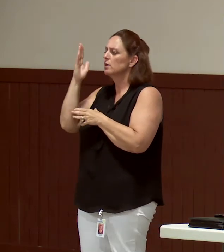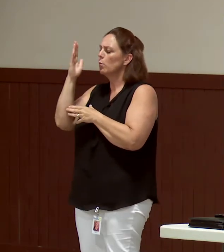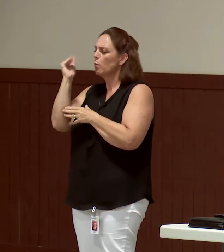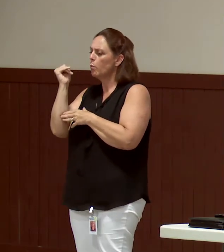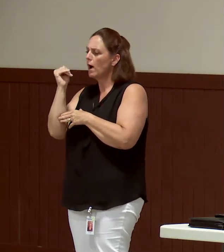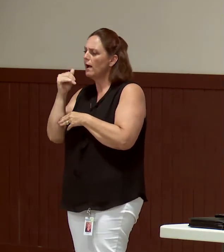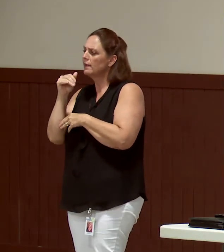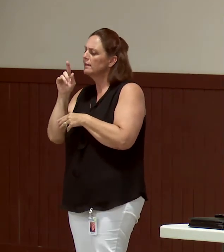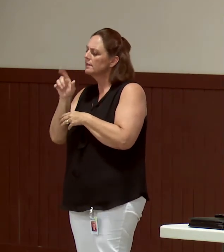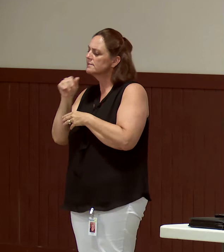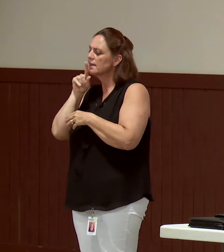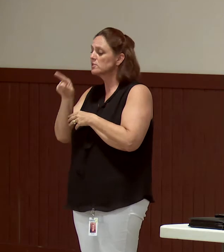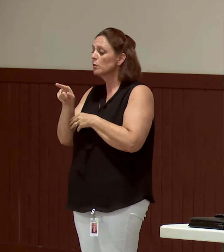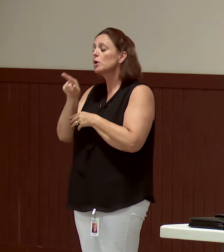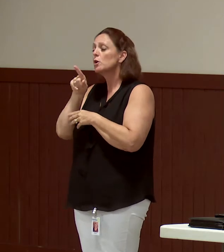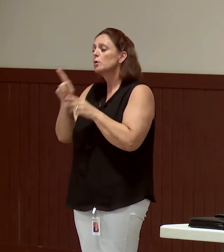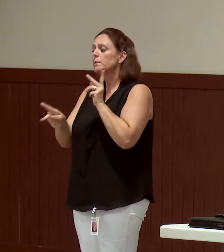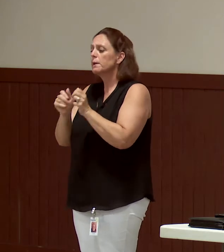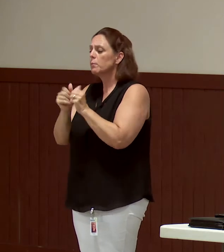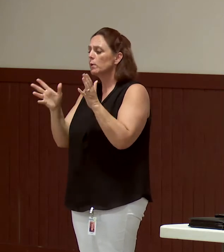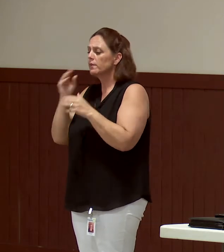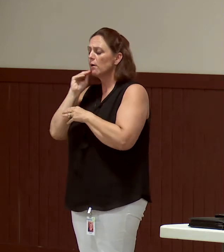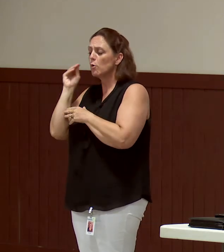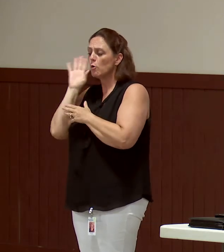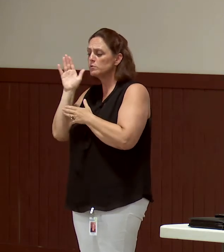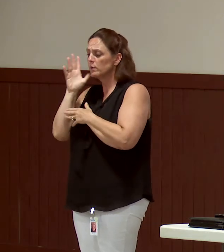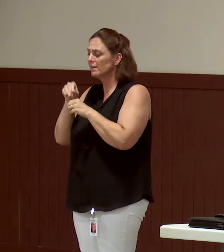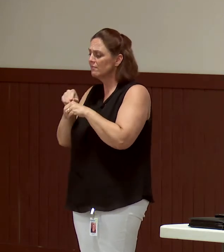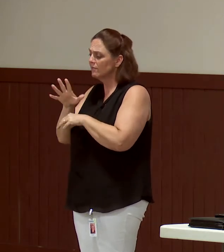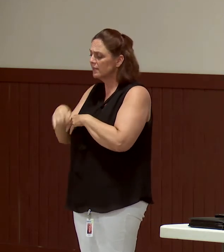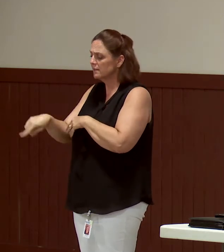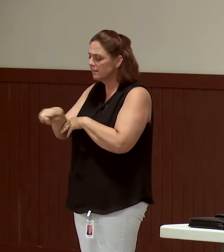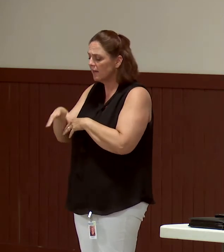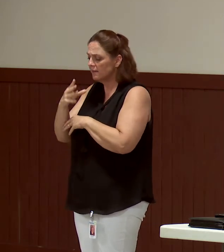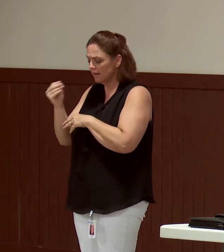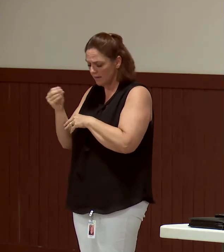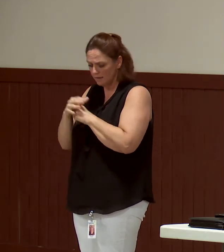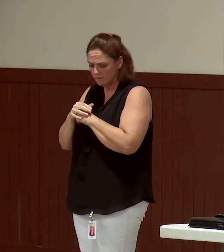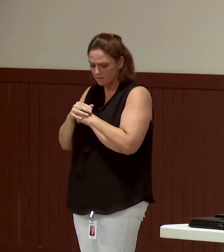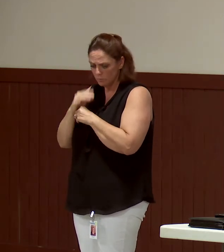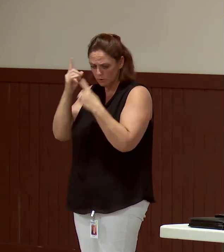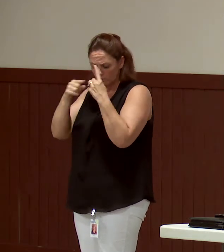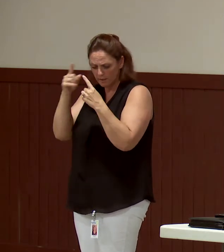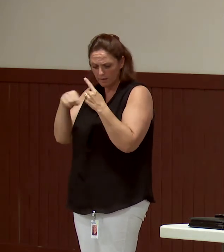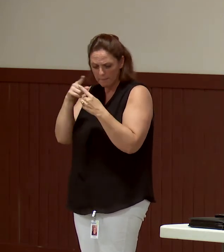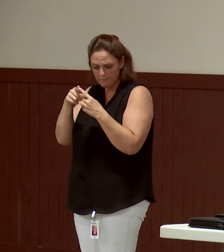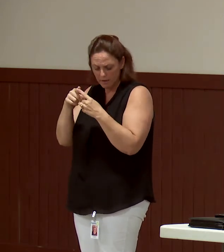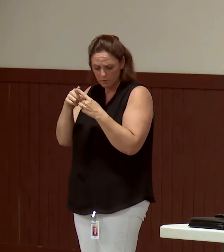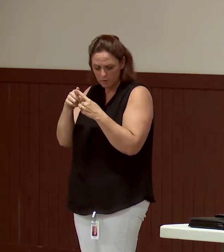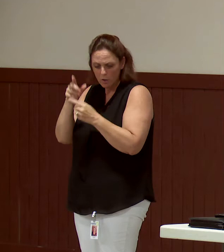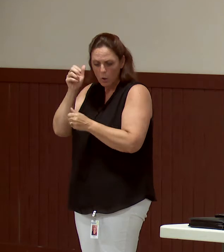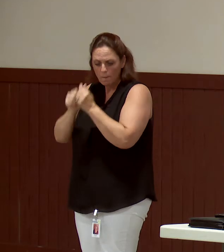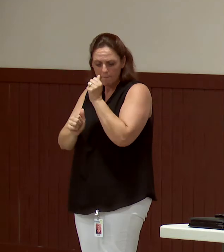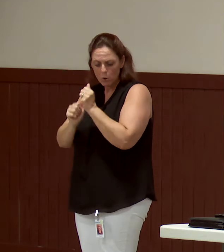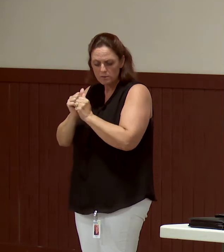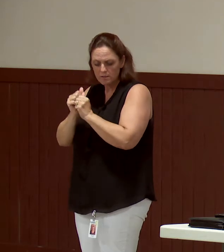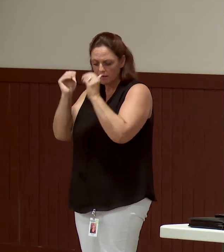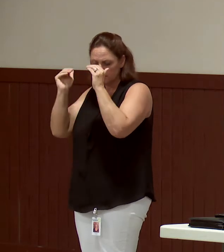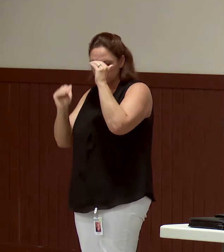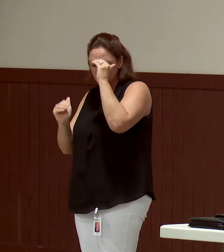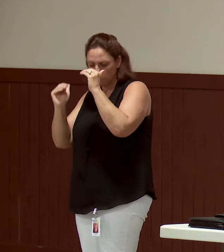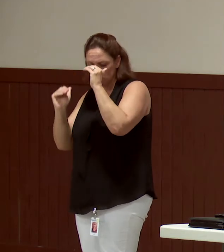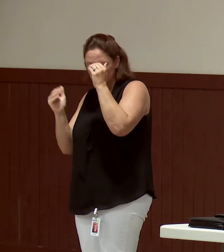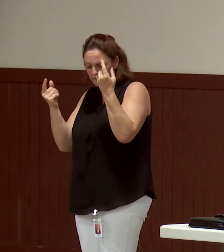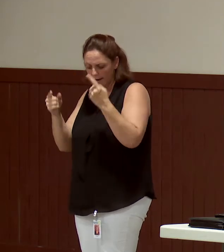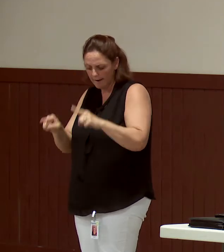will help us better utilize these funds. And so certainly when we're thinking about measuring disproportionate impact, this can